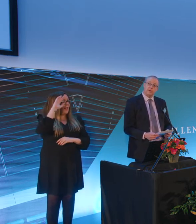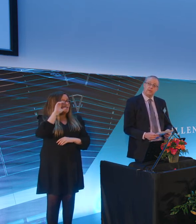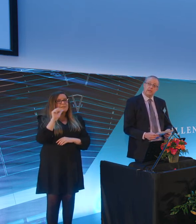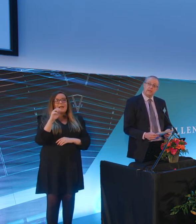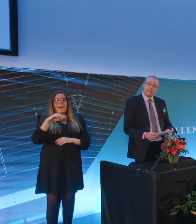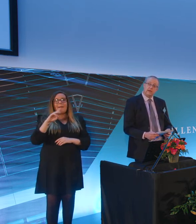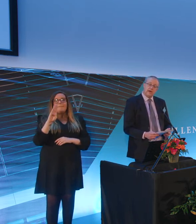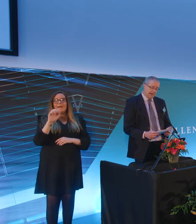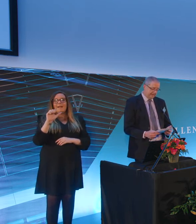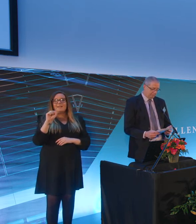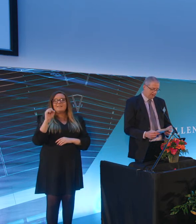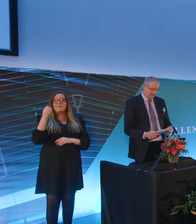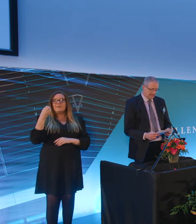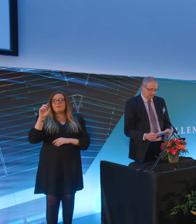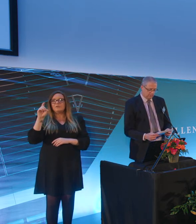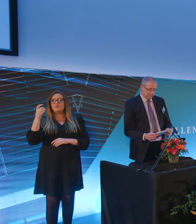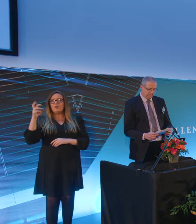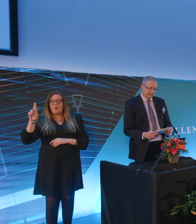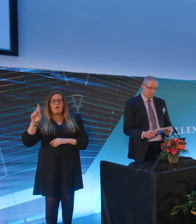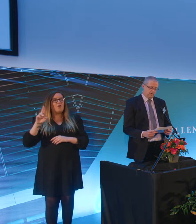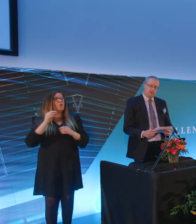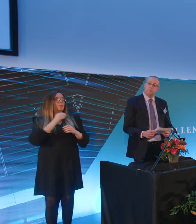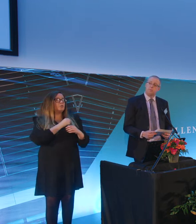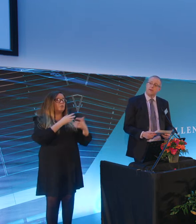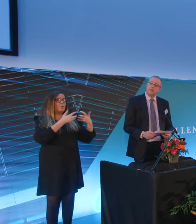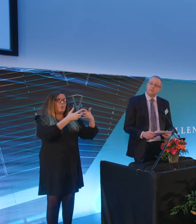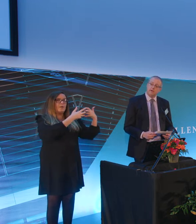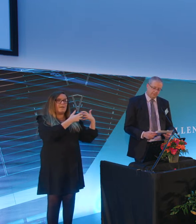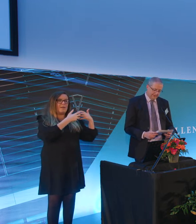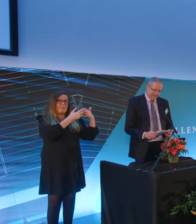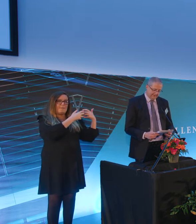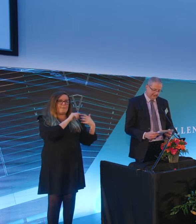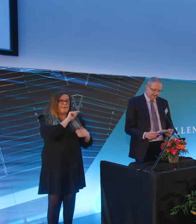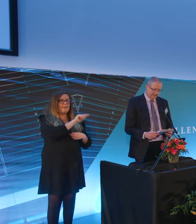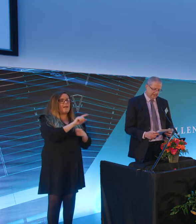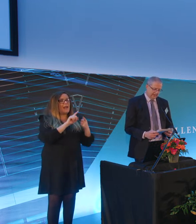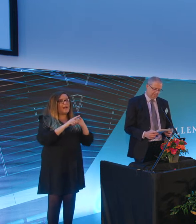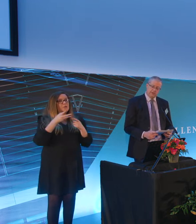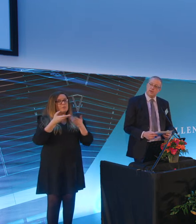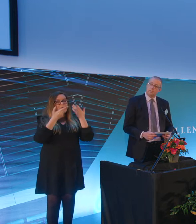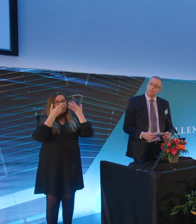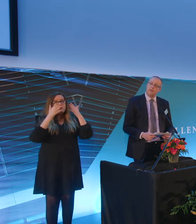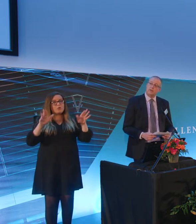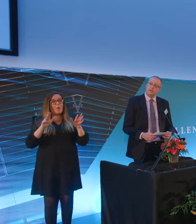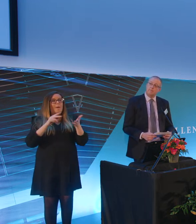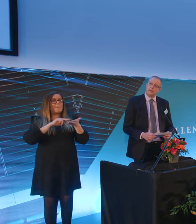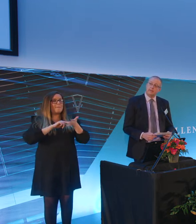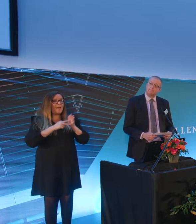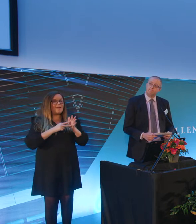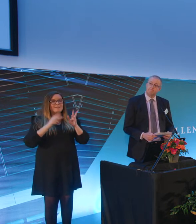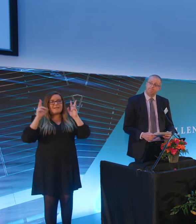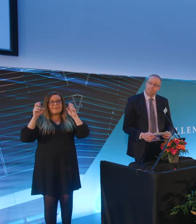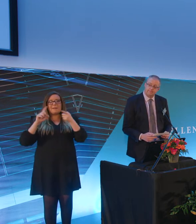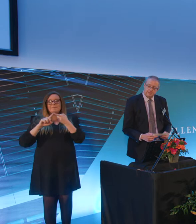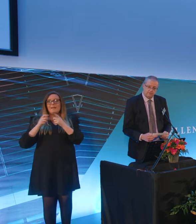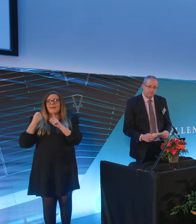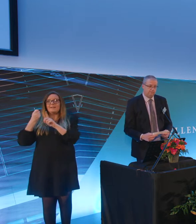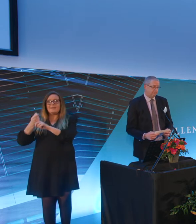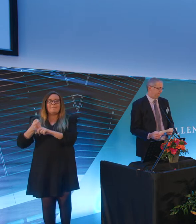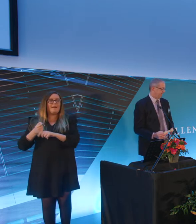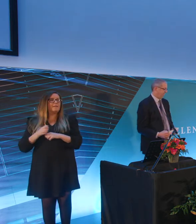to the United States, and the presentation will provide a broader perspective on the plans, themes, and potential impact.